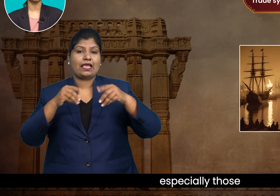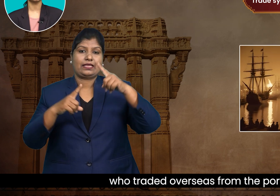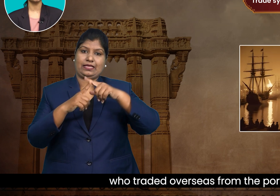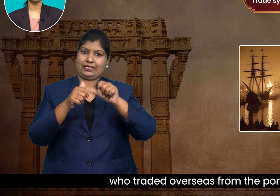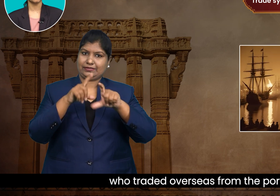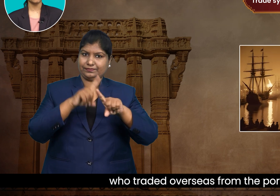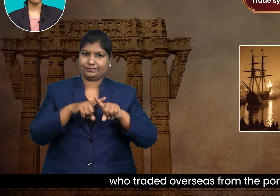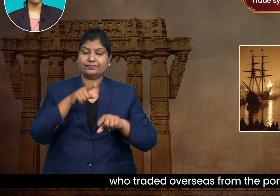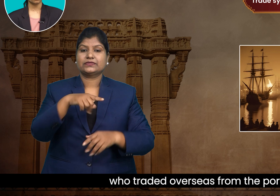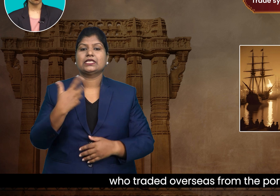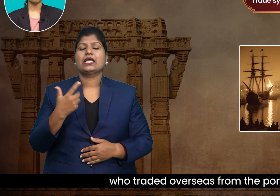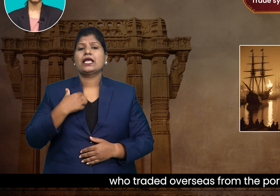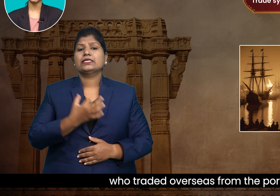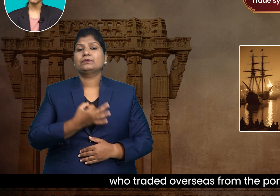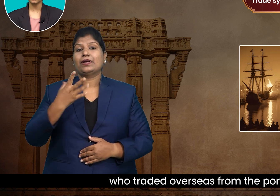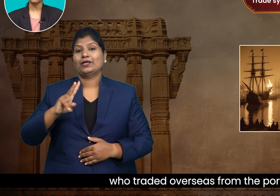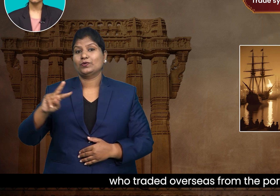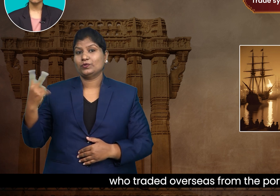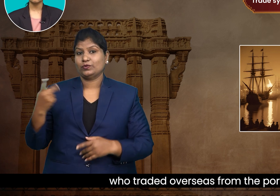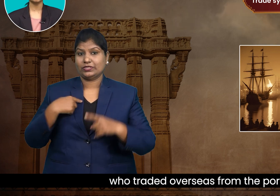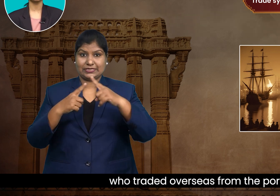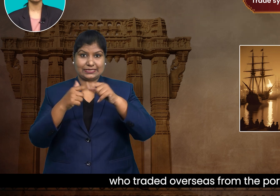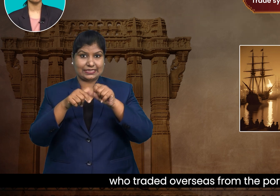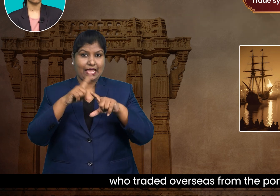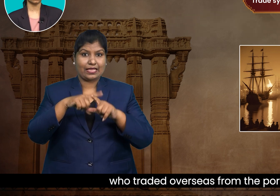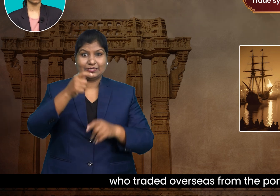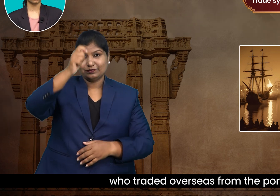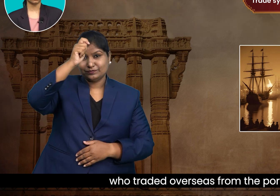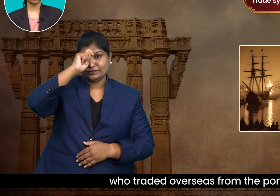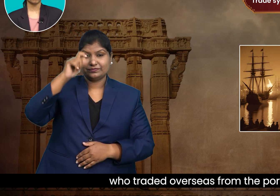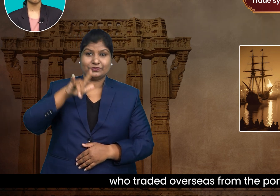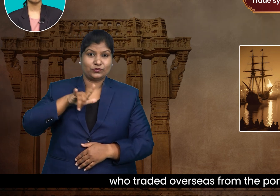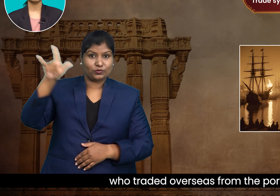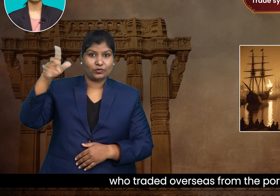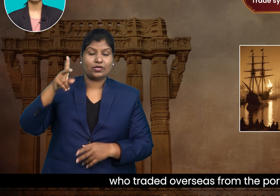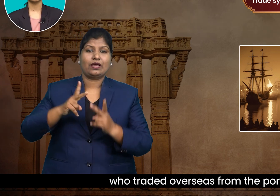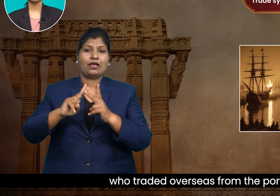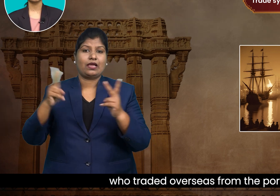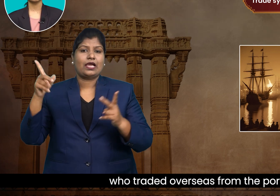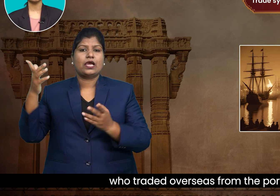especially those who traded overseas from the ports.